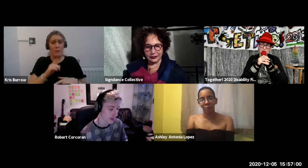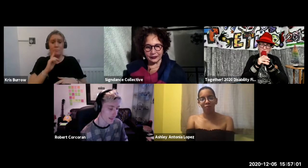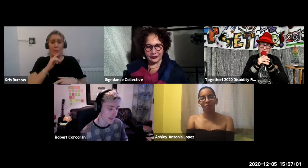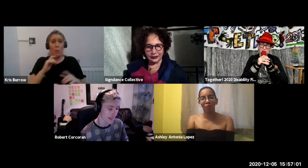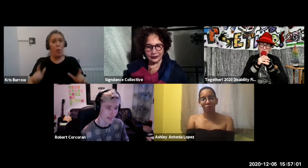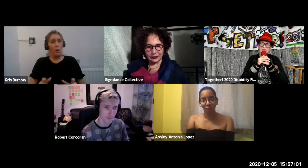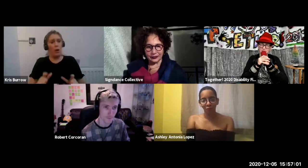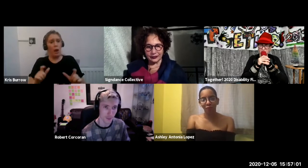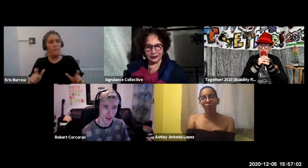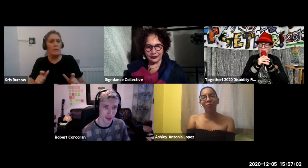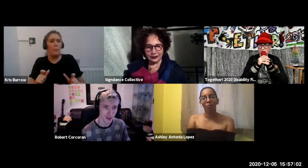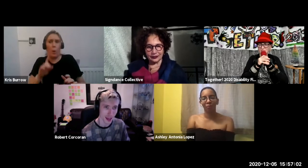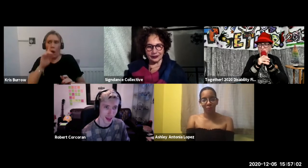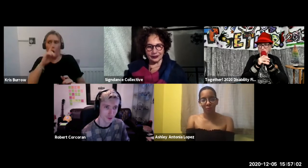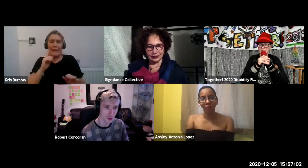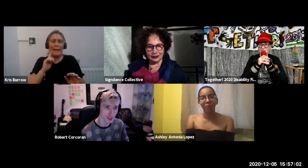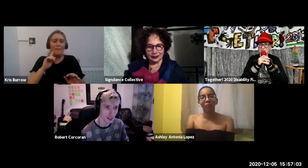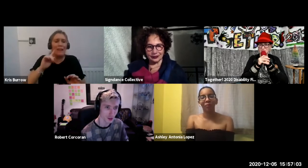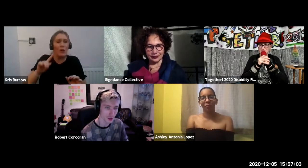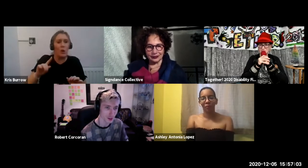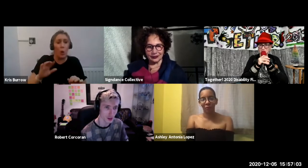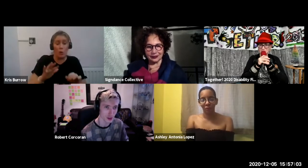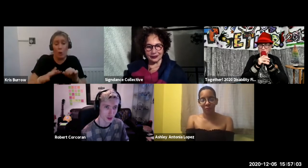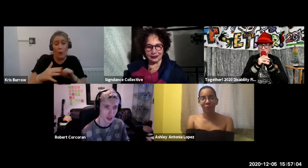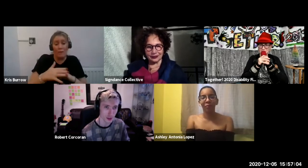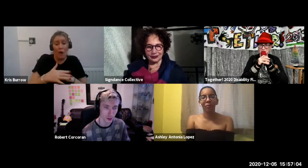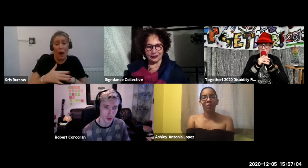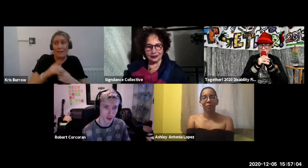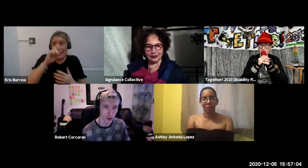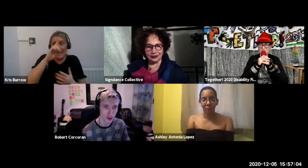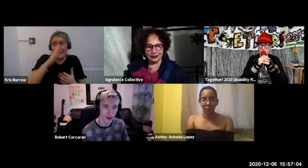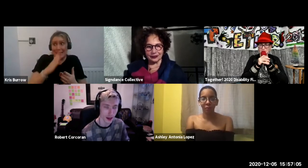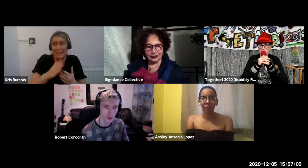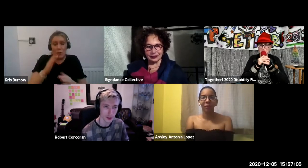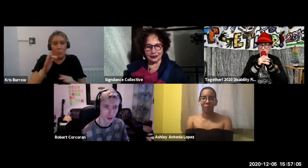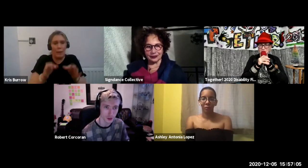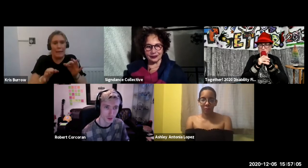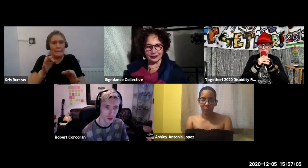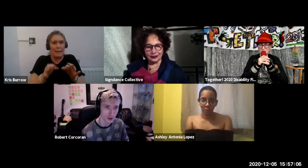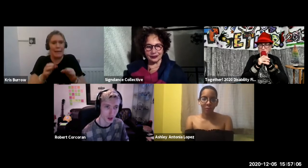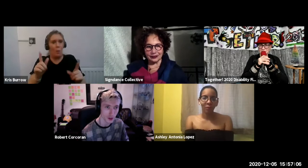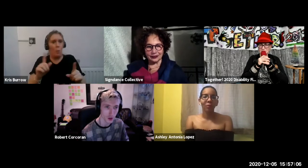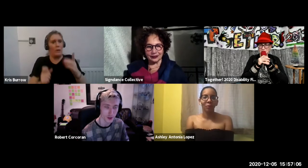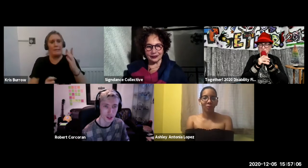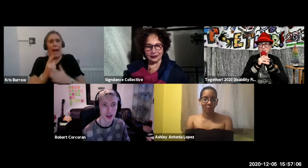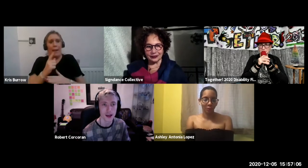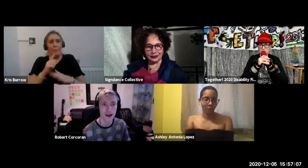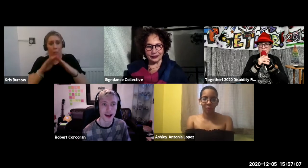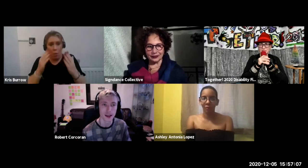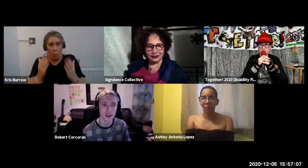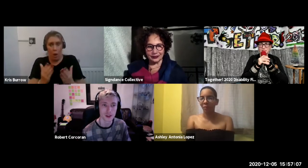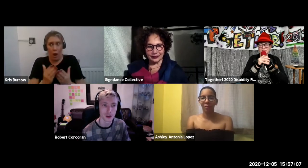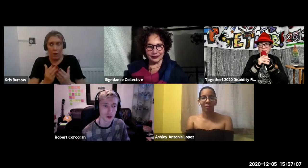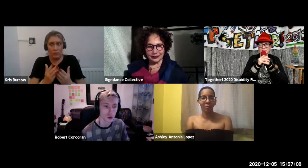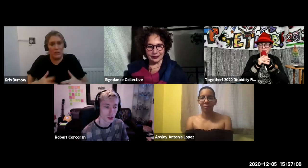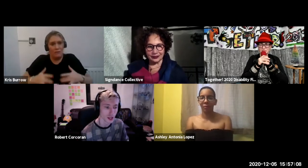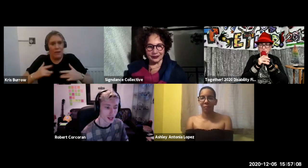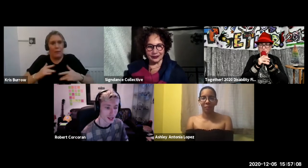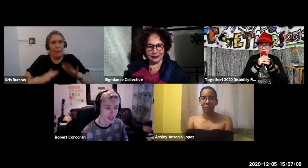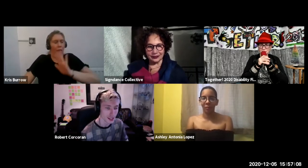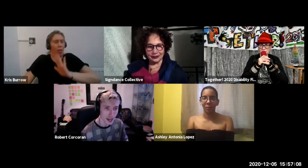undercurrent to every single decision that's made politically. Everything just feels unnerving, and